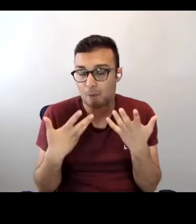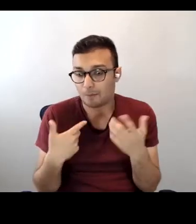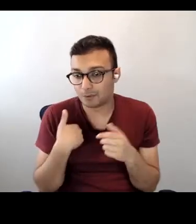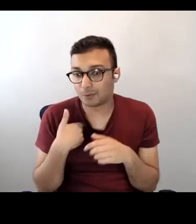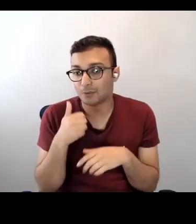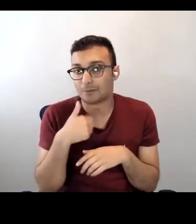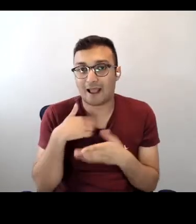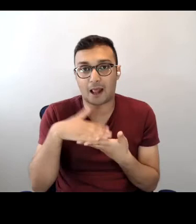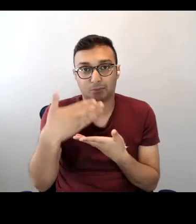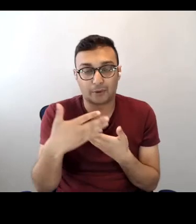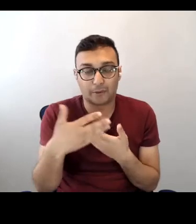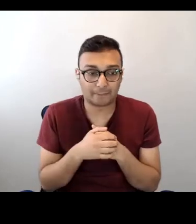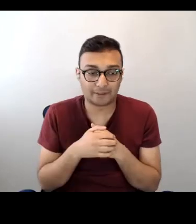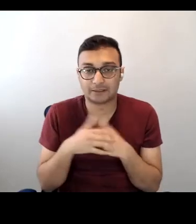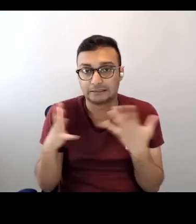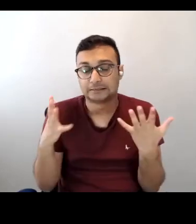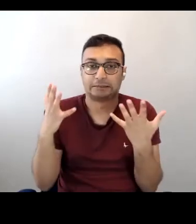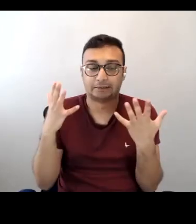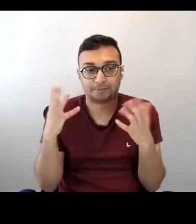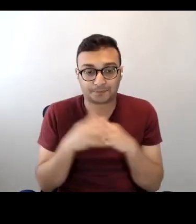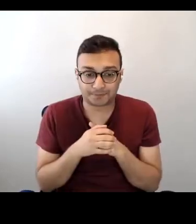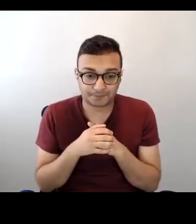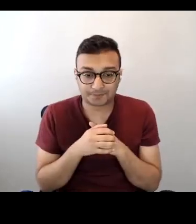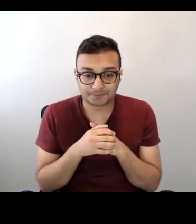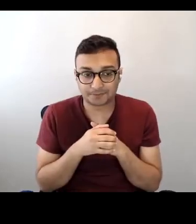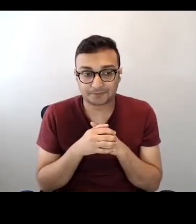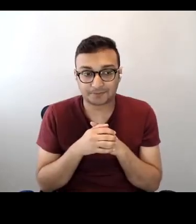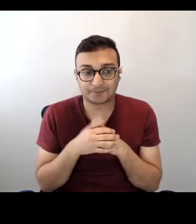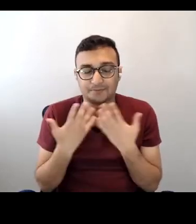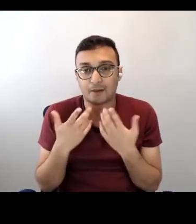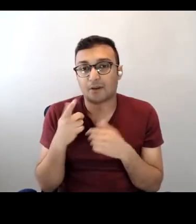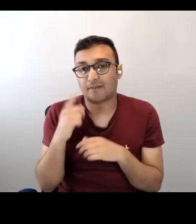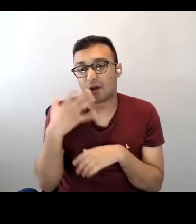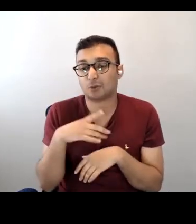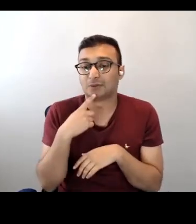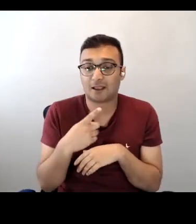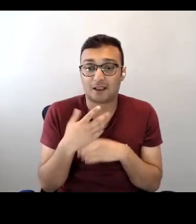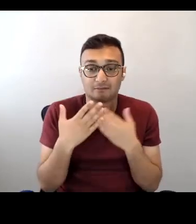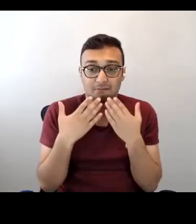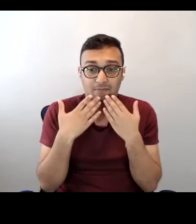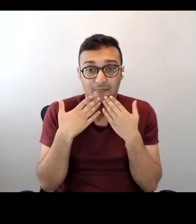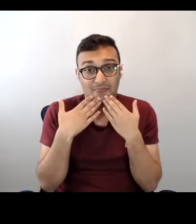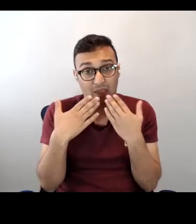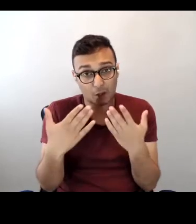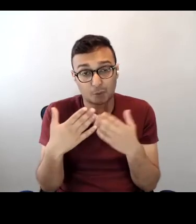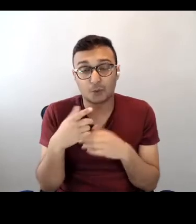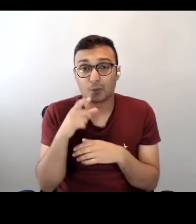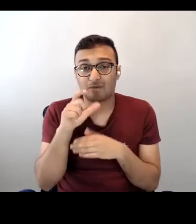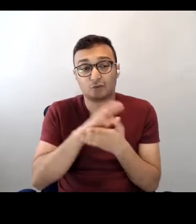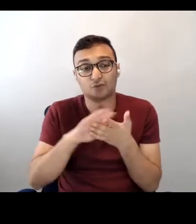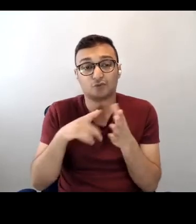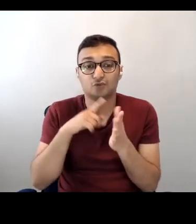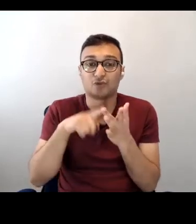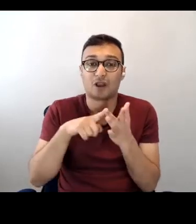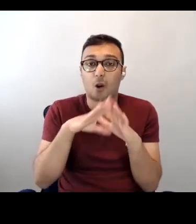laptop. So first of all, I would like to thank you for Chai Global